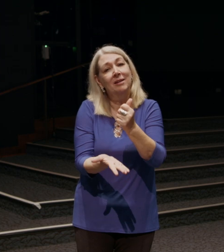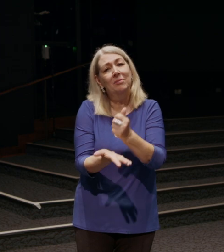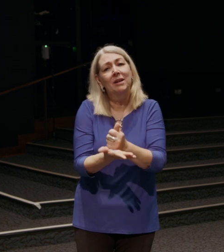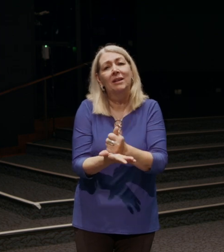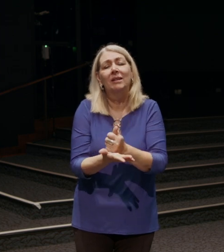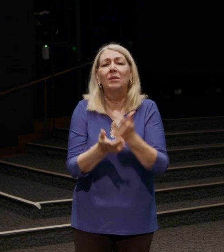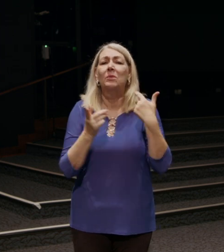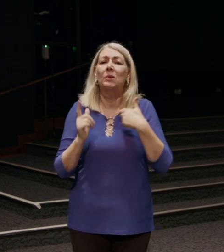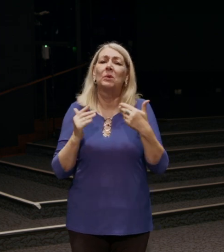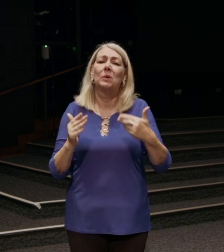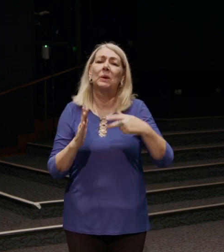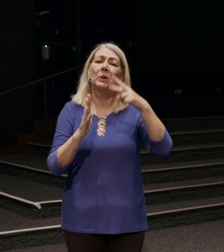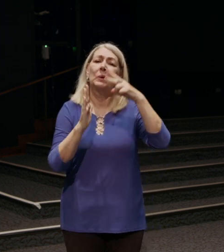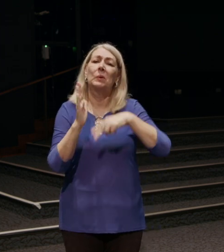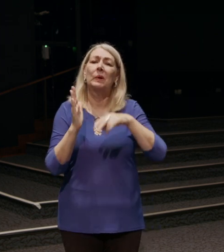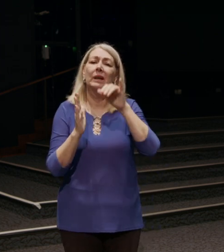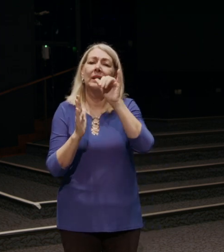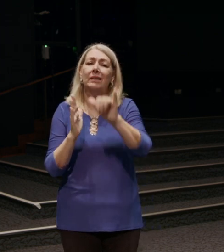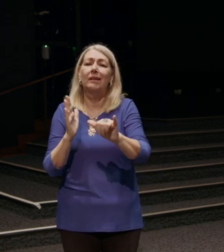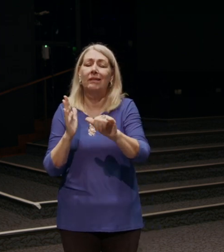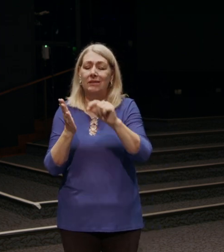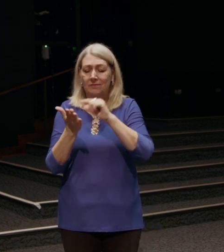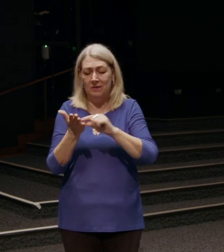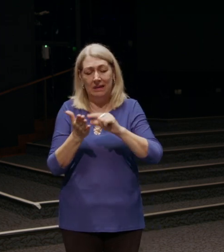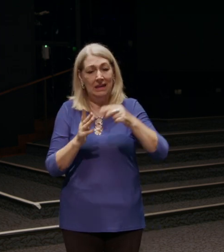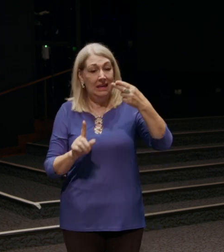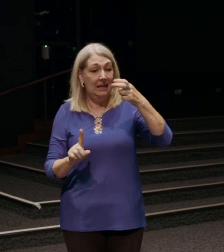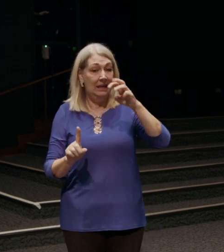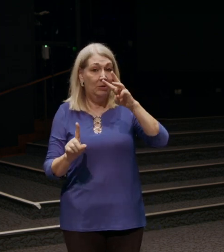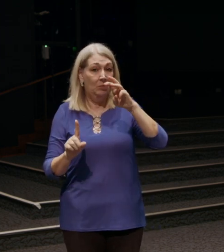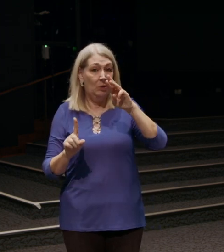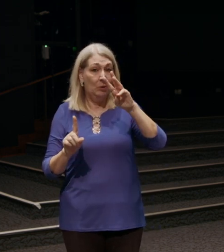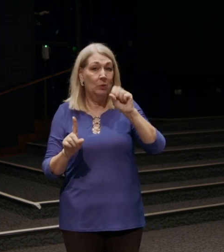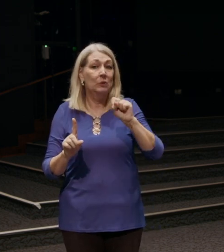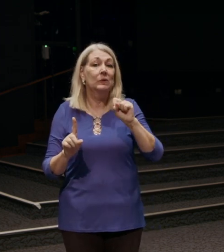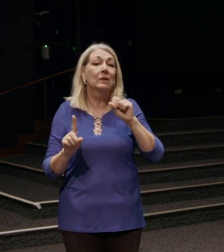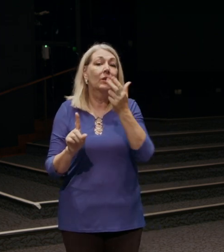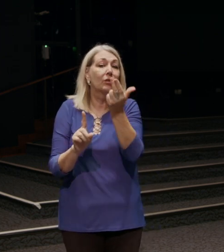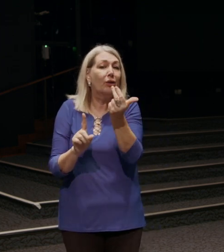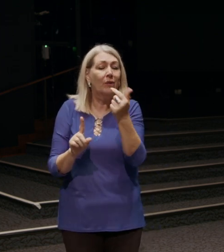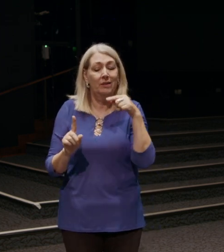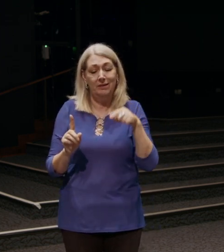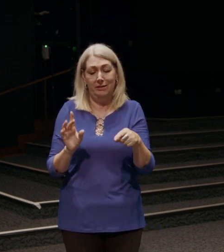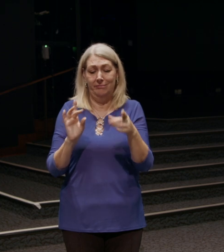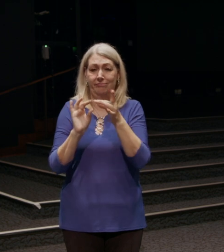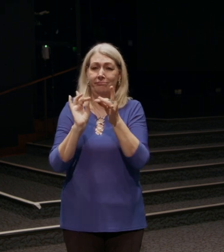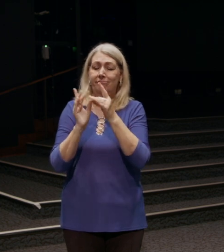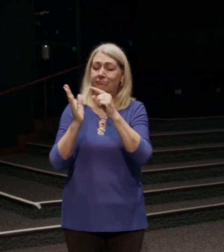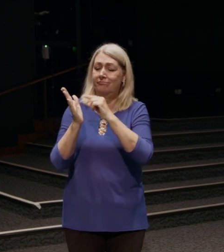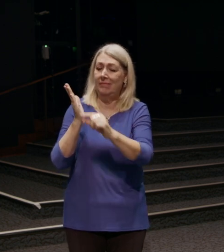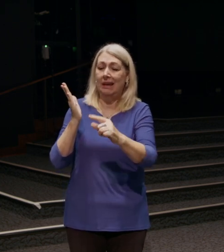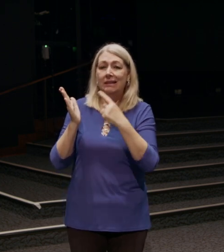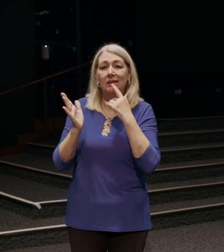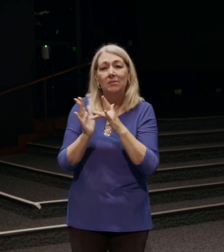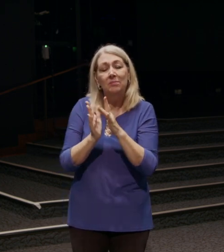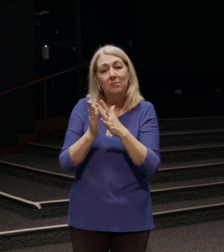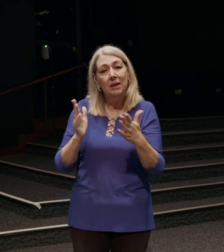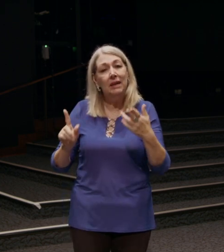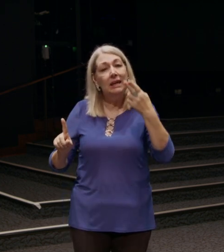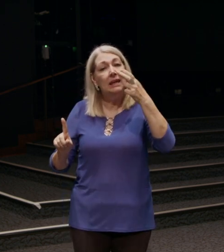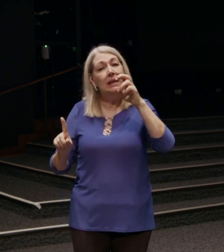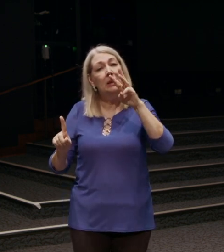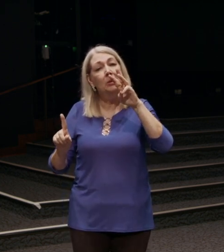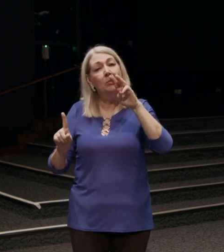can we read this scripture together? It's in Hebrews 13. It says this, Hebrews 10,